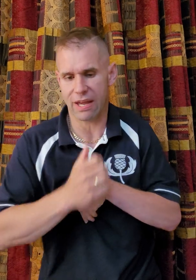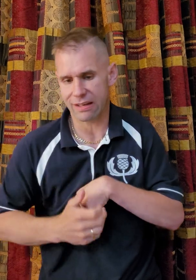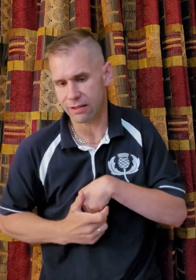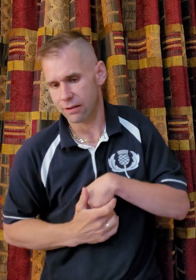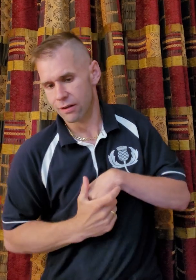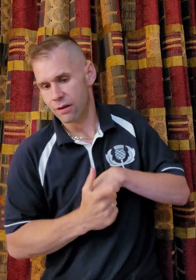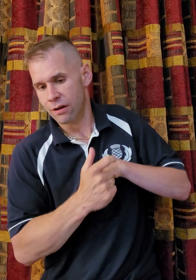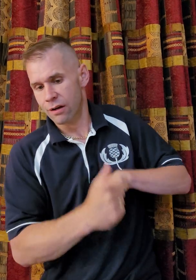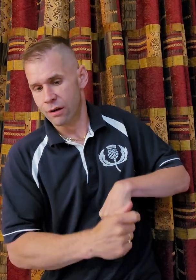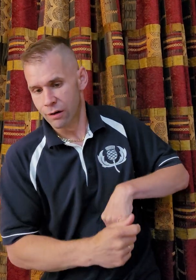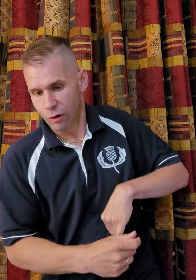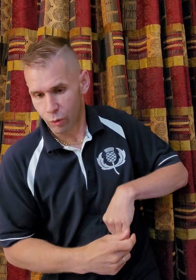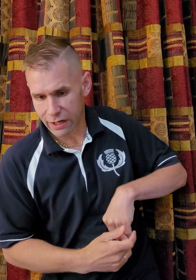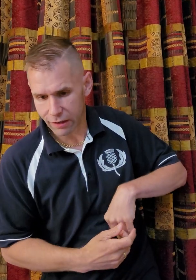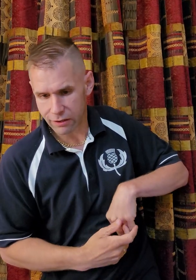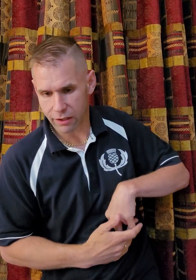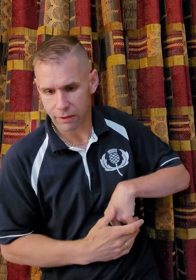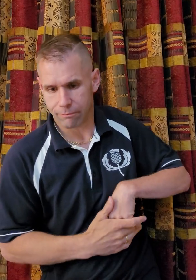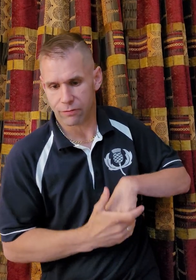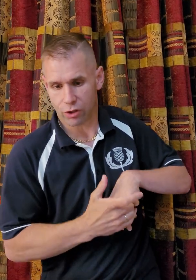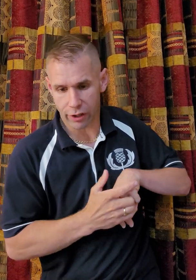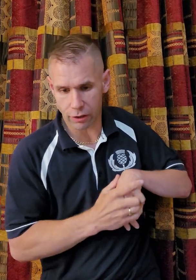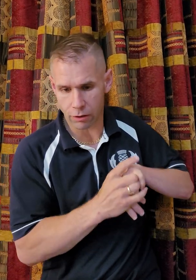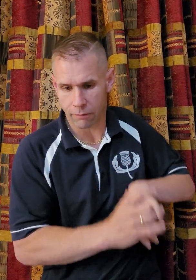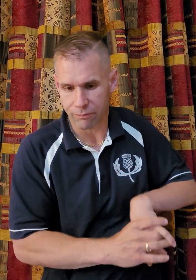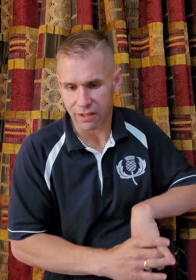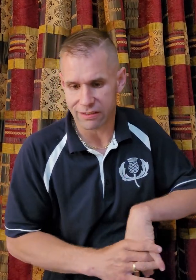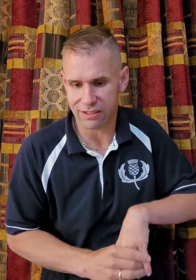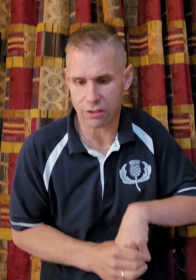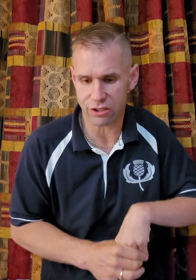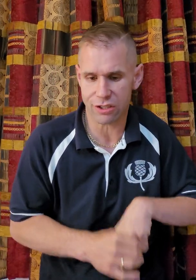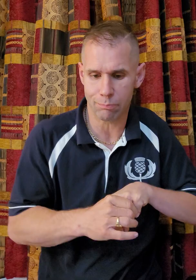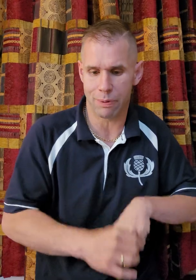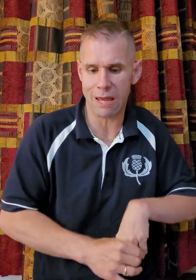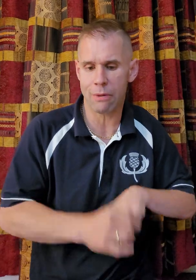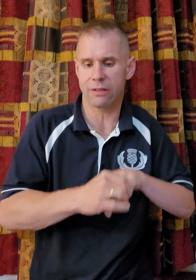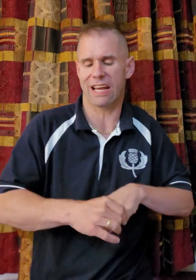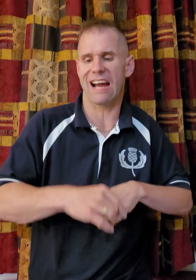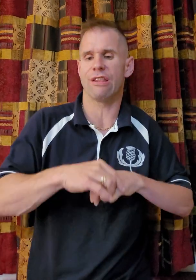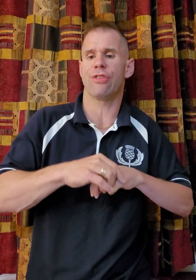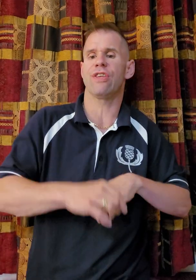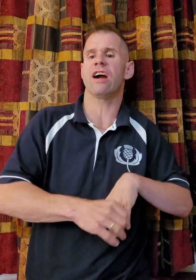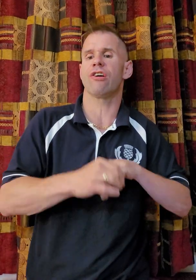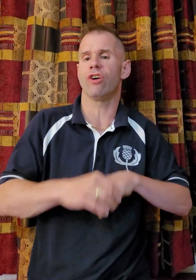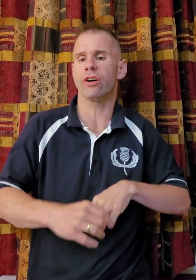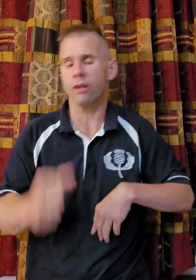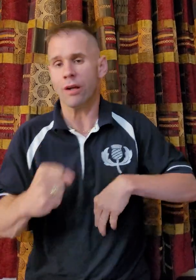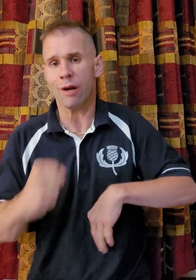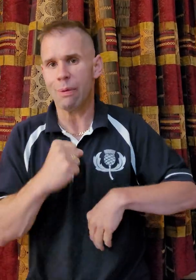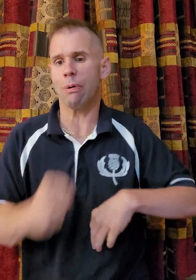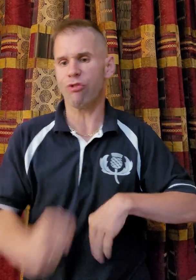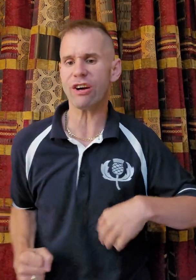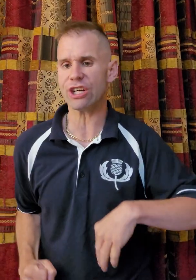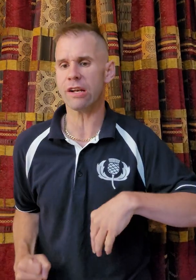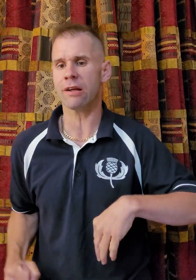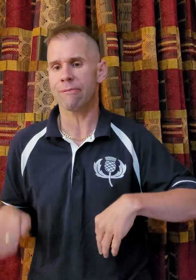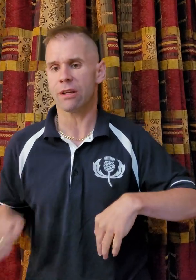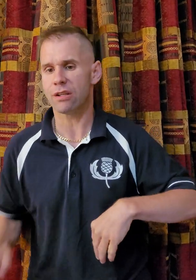Overpaid. We are to toil, discussion on payment at the Theatre Royal. People rushing to